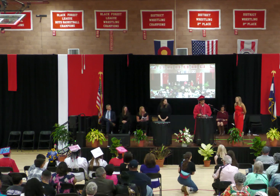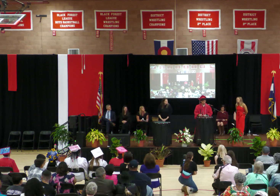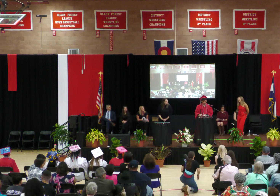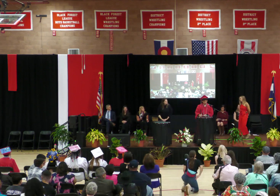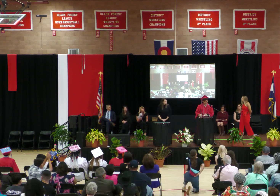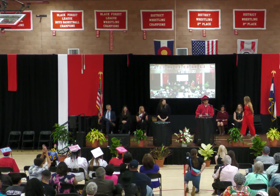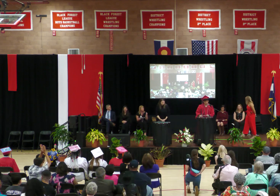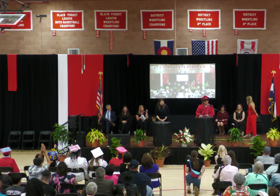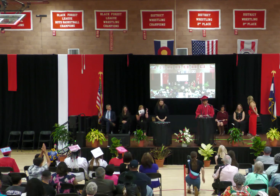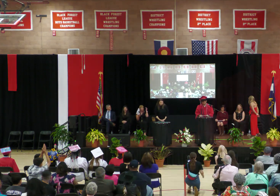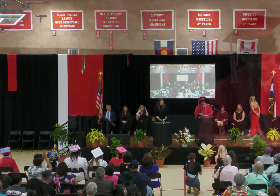Oh, can I even be? Oh, I can. Okay.